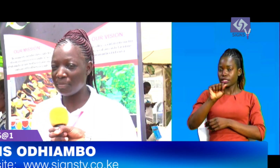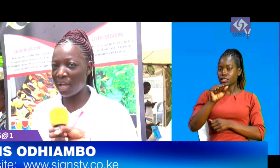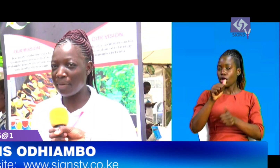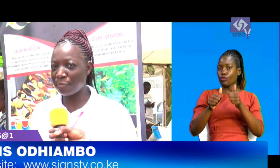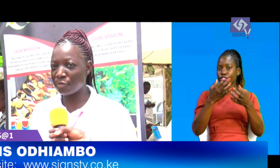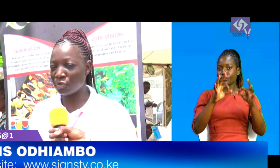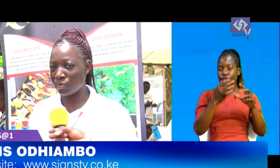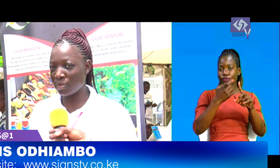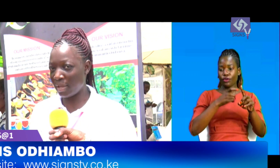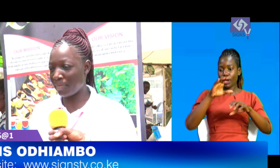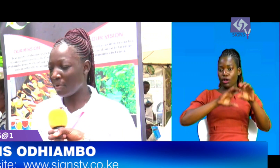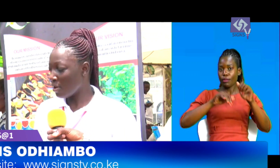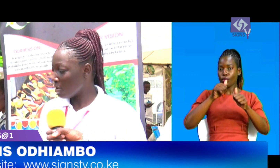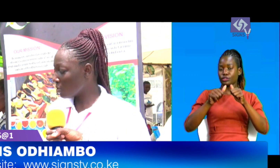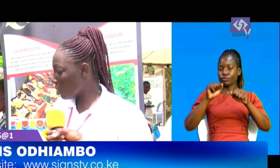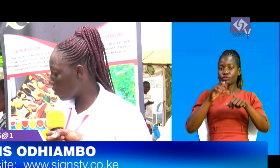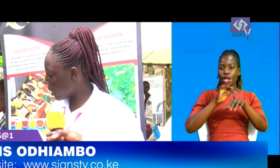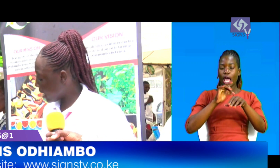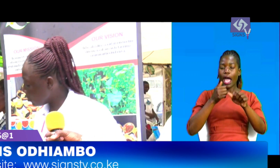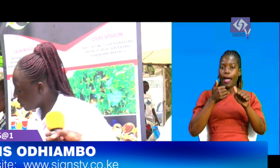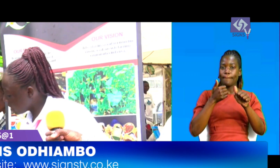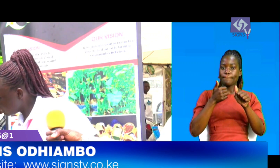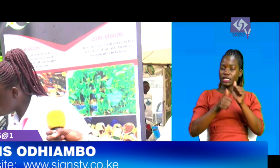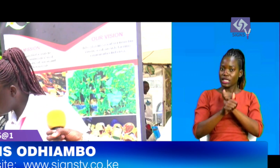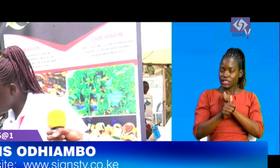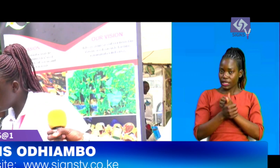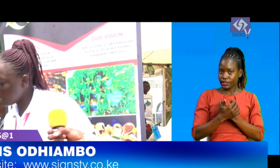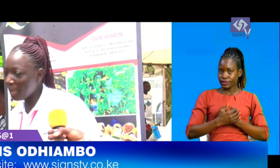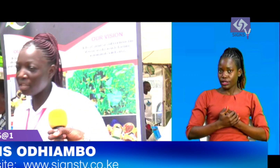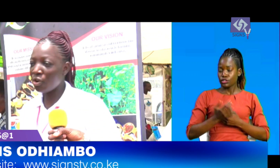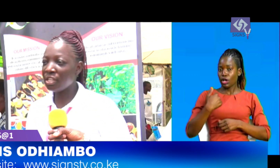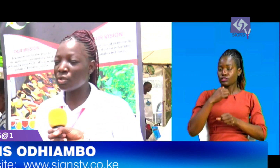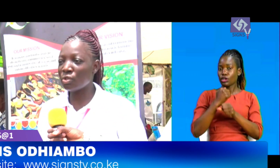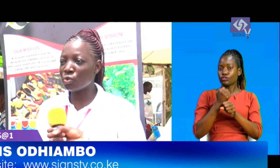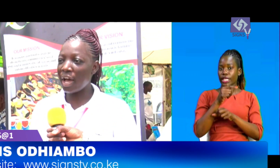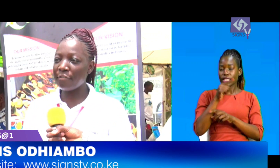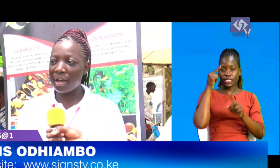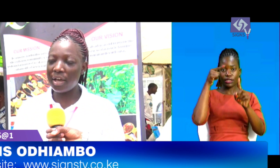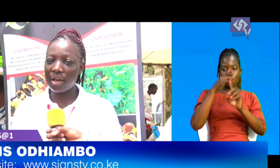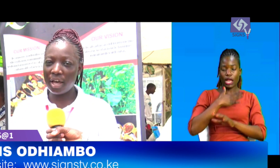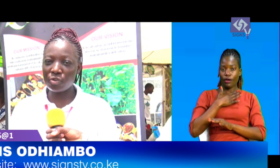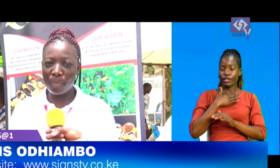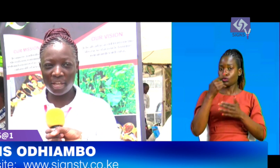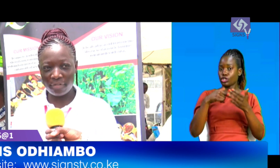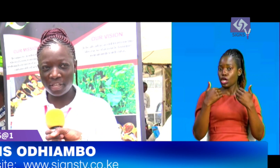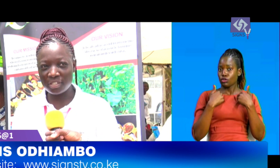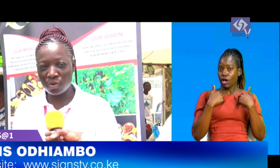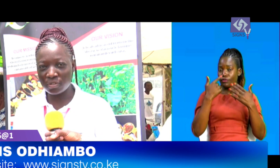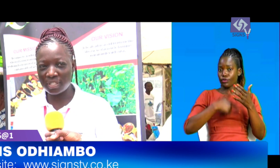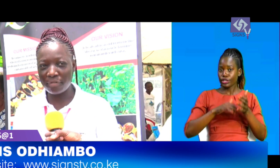be harmful to them. So we are doing this, and the main goal is also to have agrobiodiversity